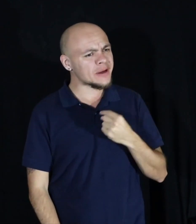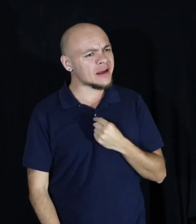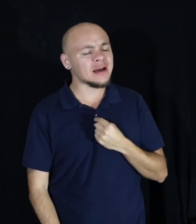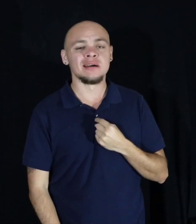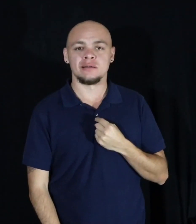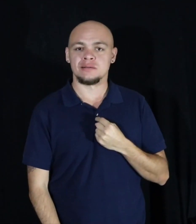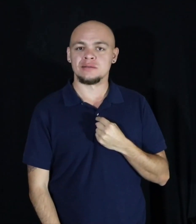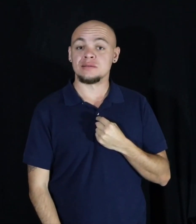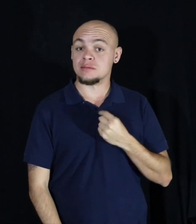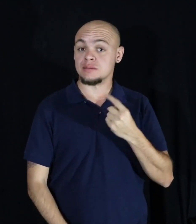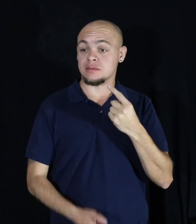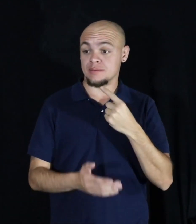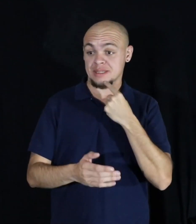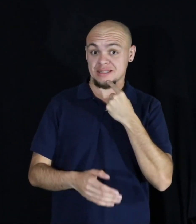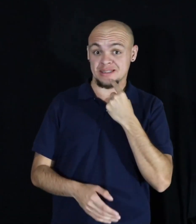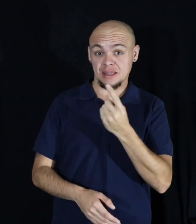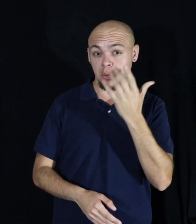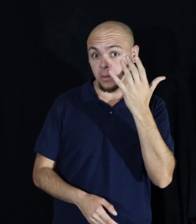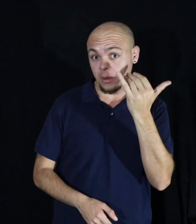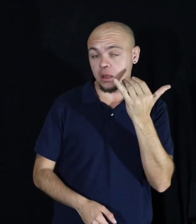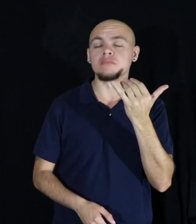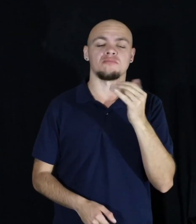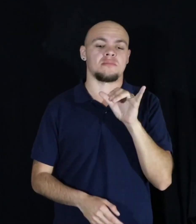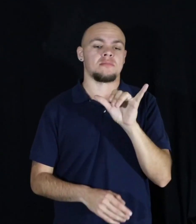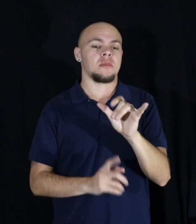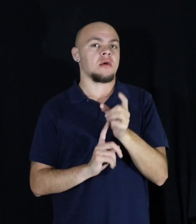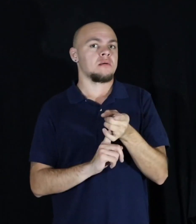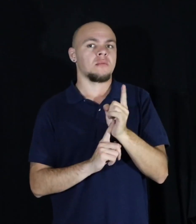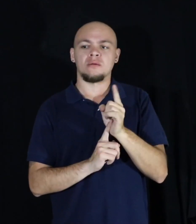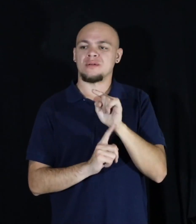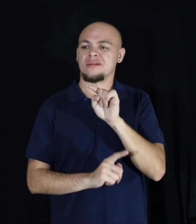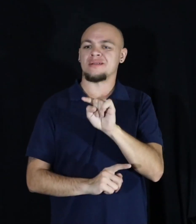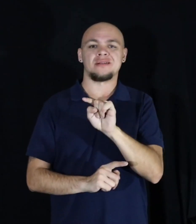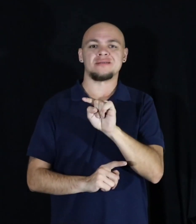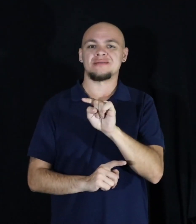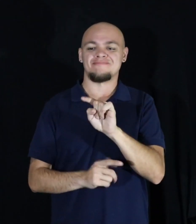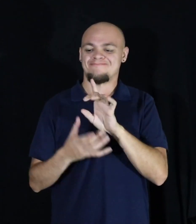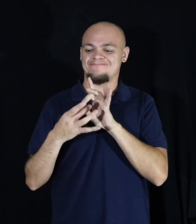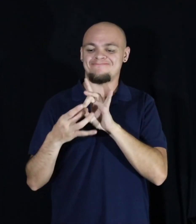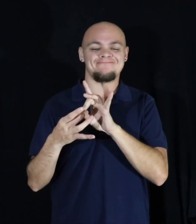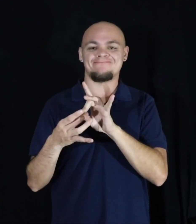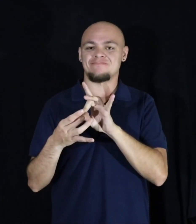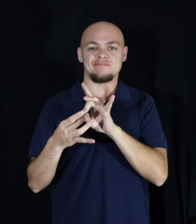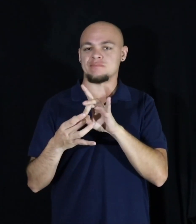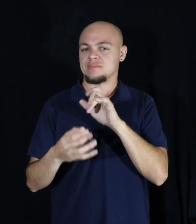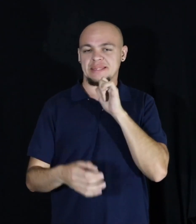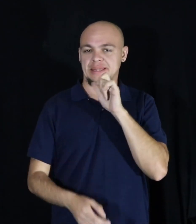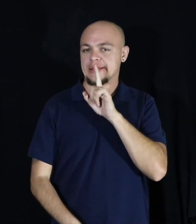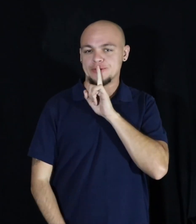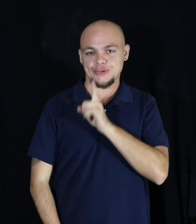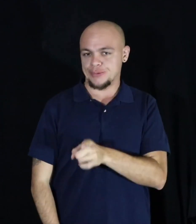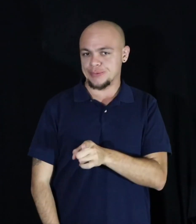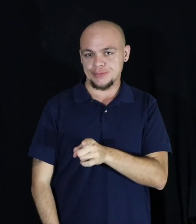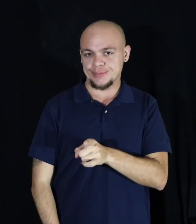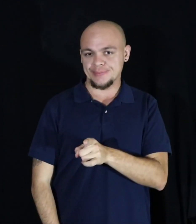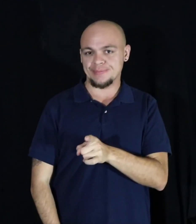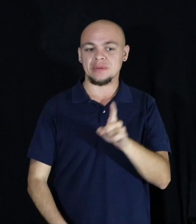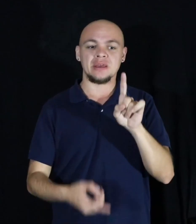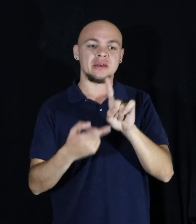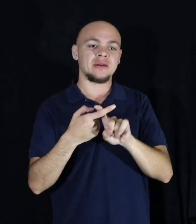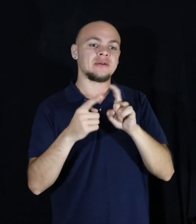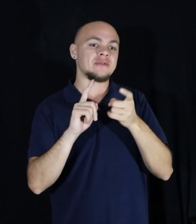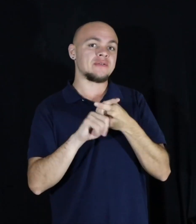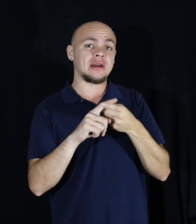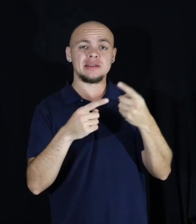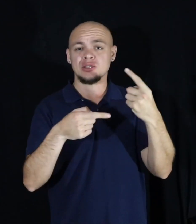Sometimes we say it because at that moment we realise that this isn't a true friend at all. Friends have arguments